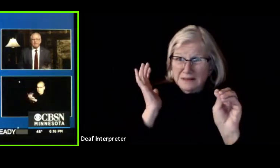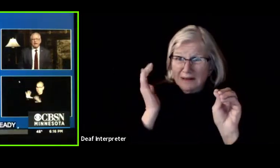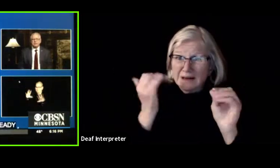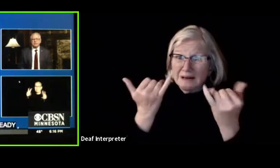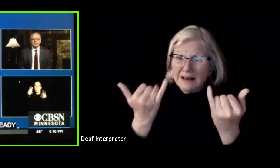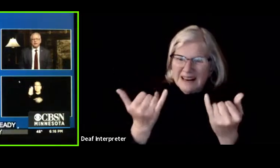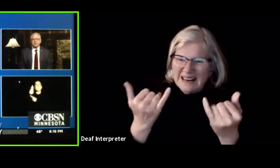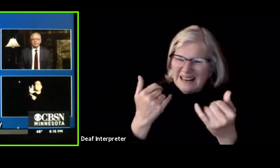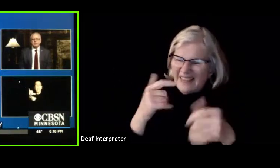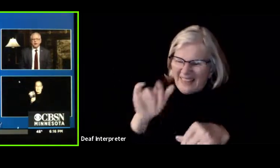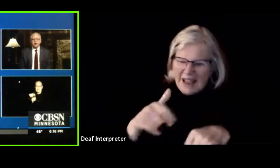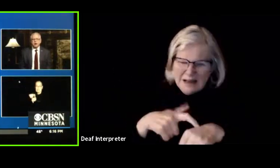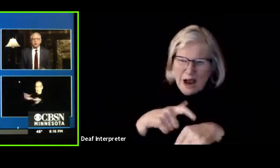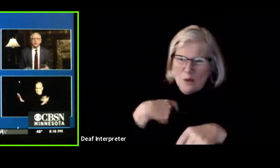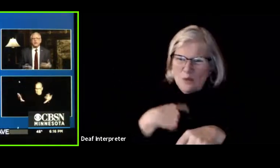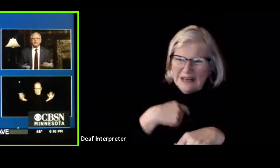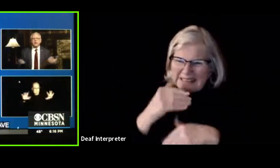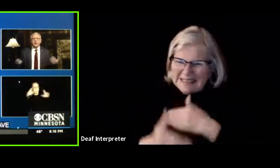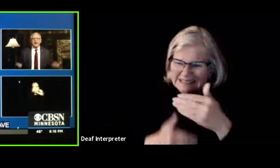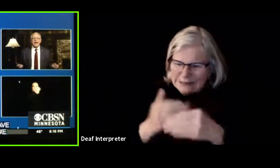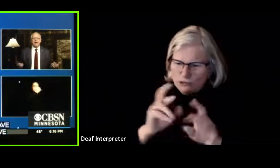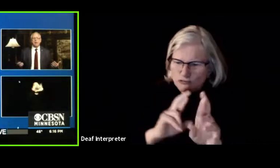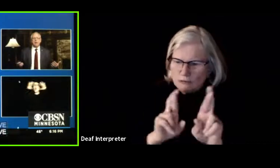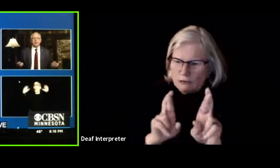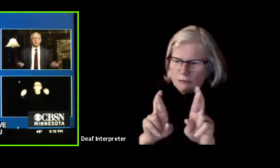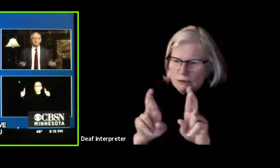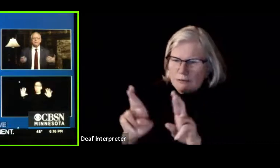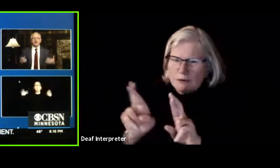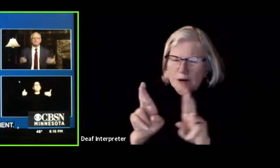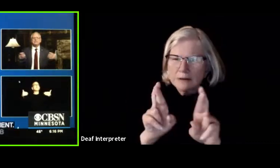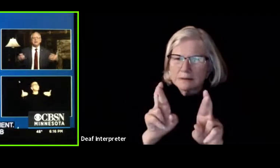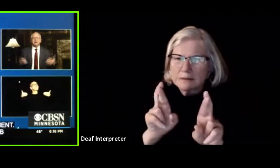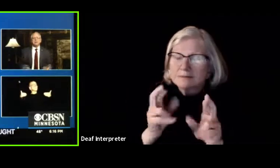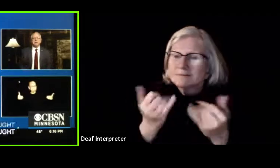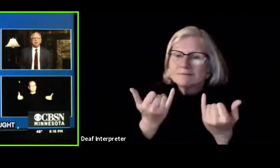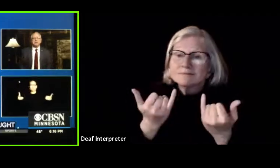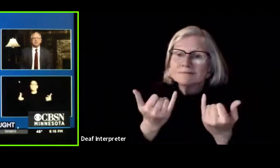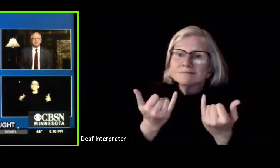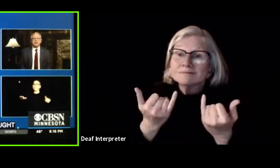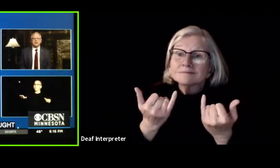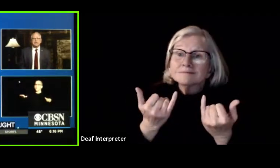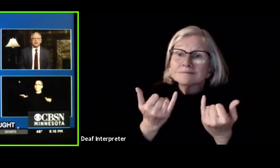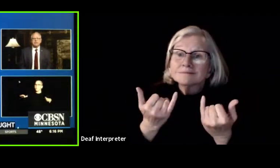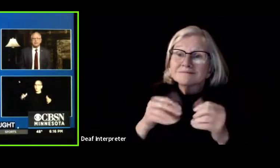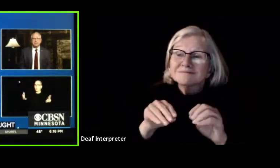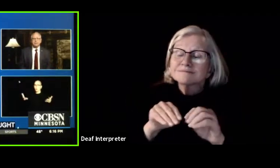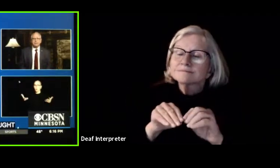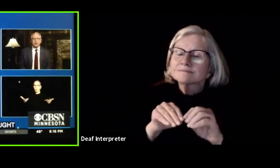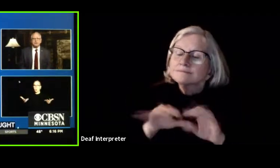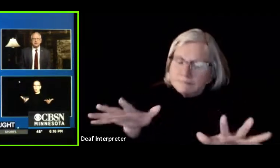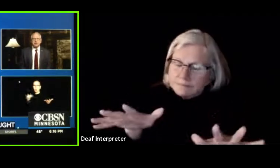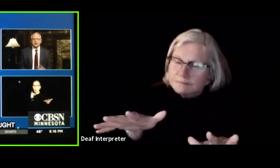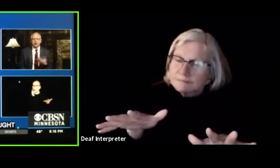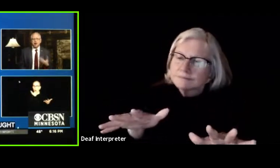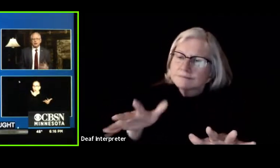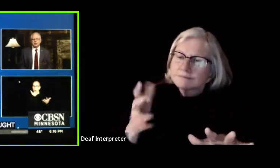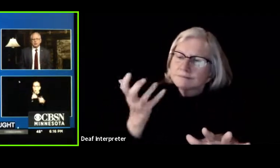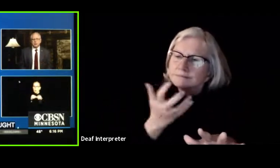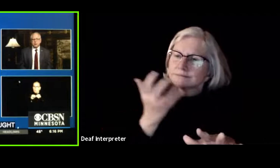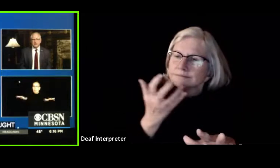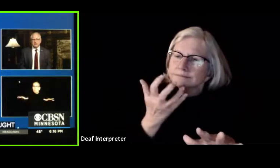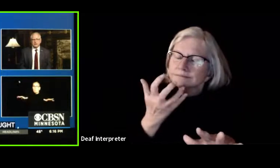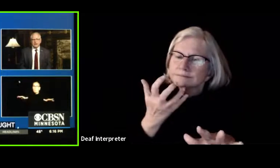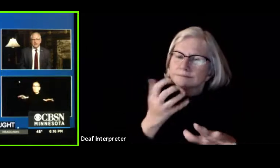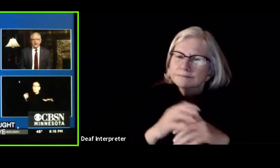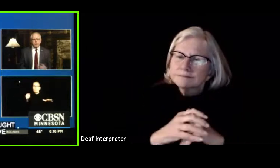the capacity to be able to do that. What we know now with the massive amount of spread we're seeing throughout the upper Midwest is all of us are